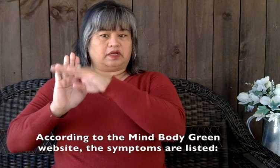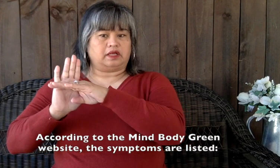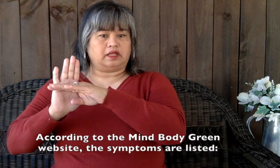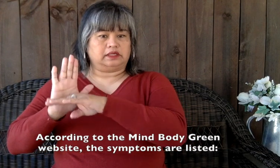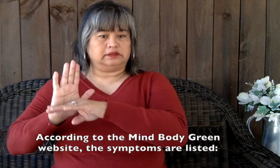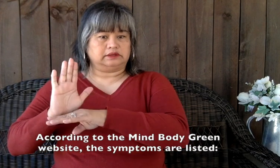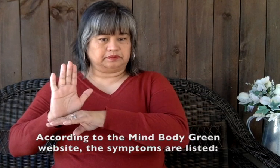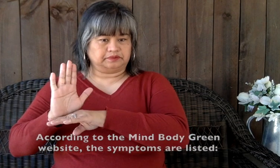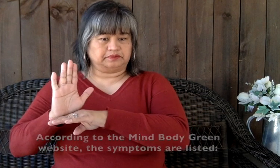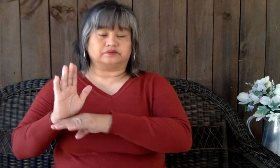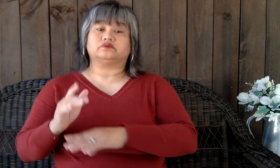the symptoms are listed: